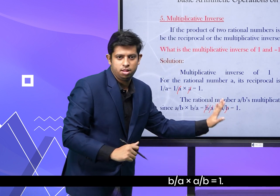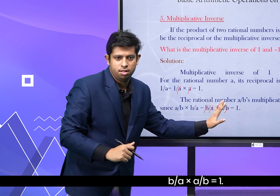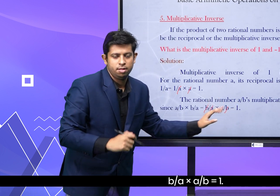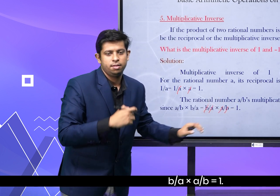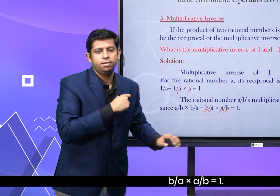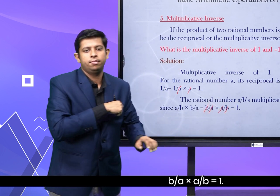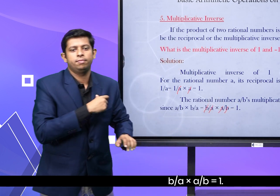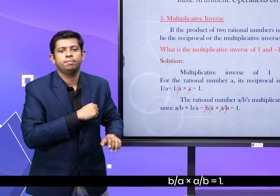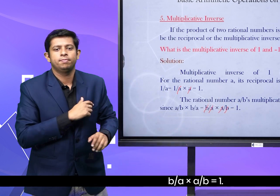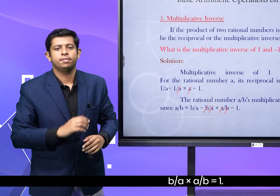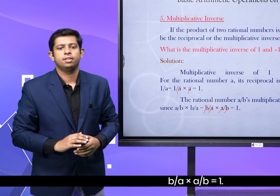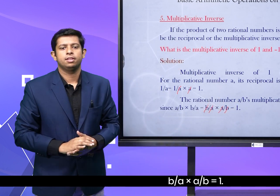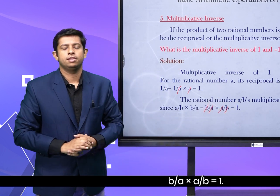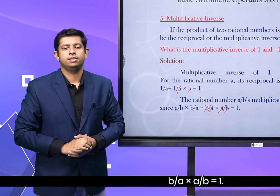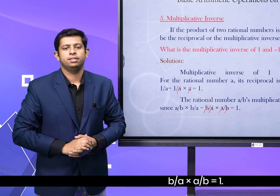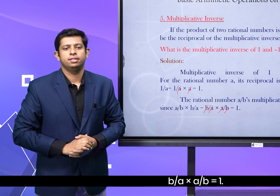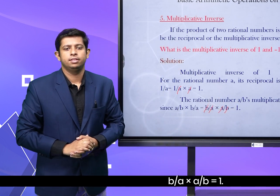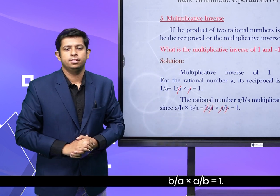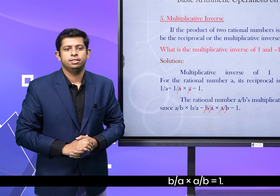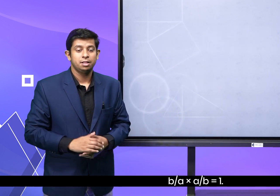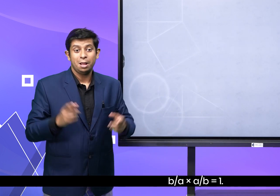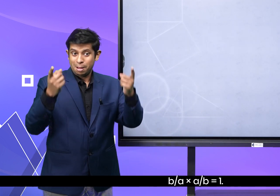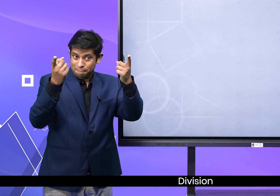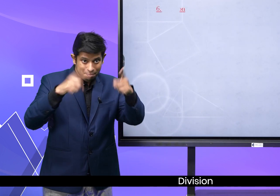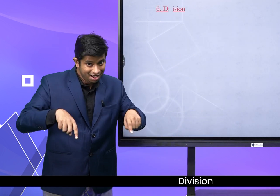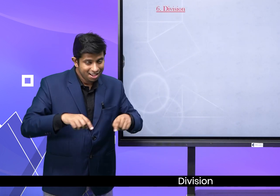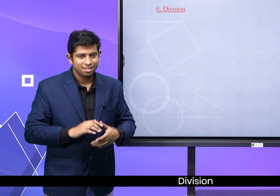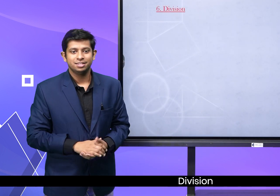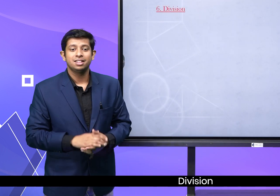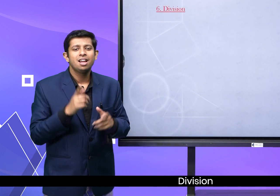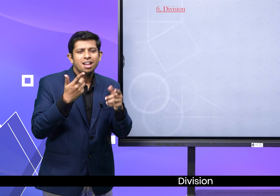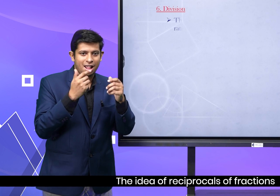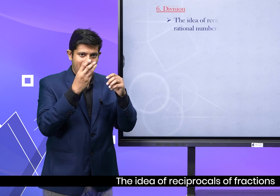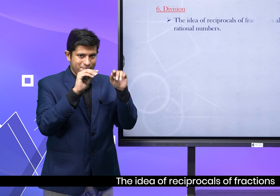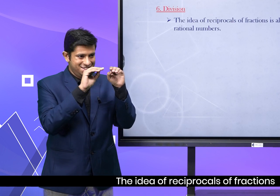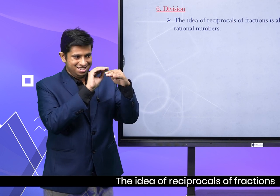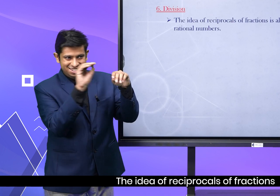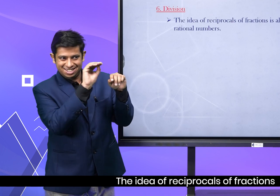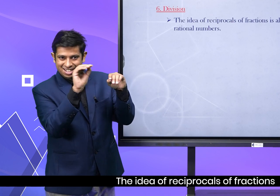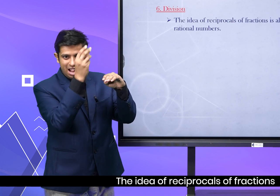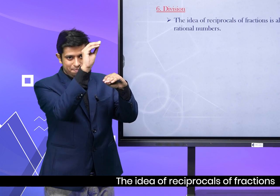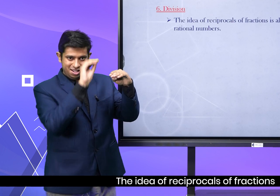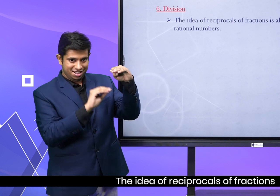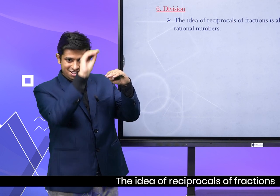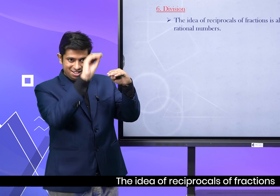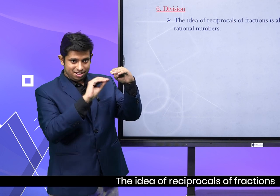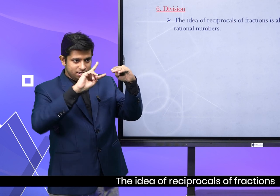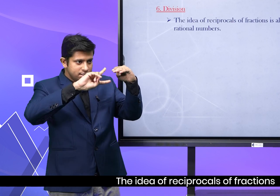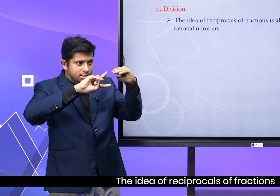we get the remaining answer as 1. Division. The idea of reciprocals of